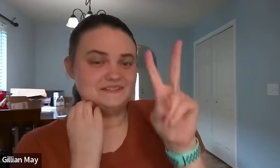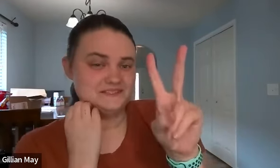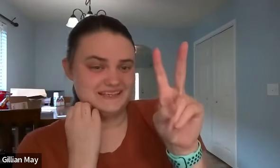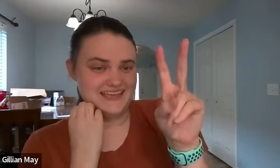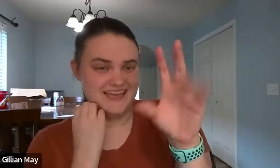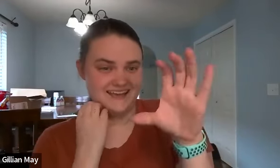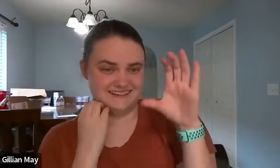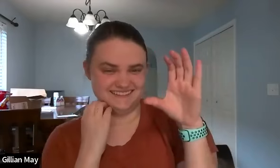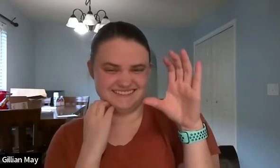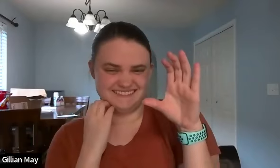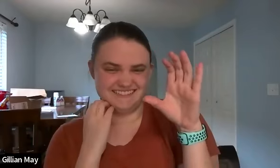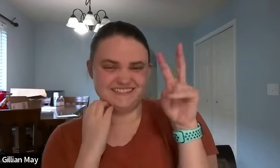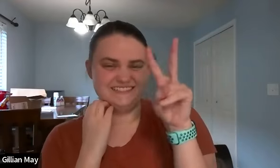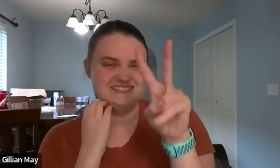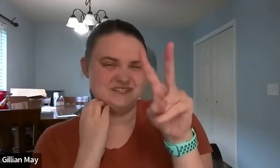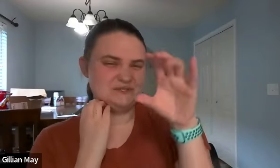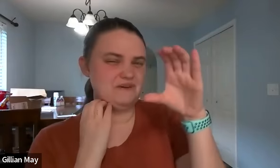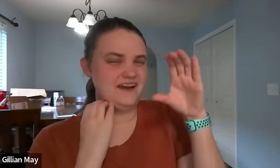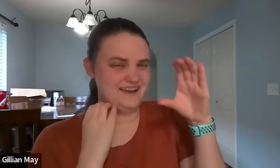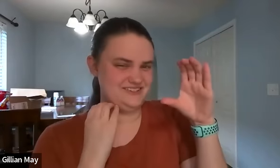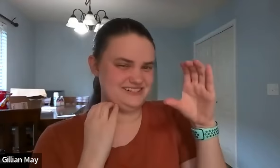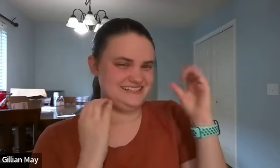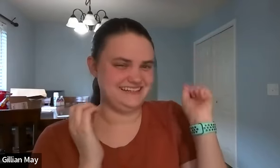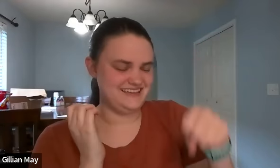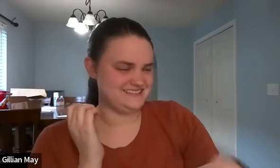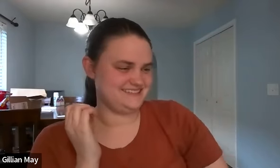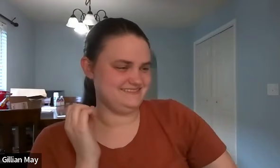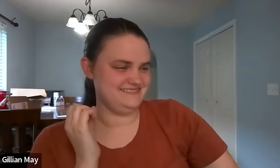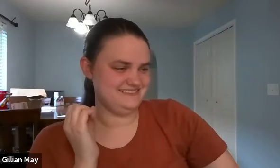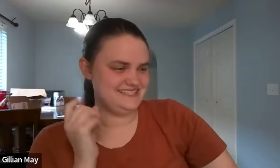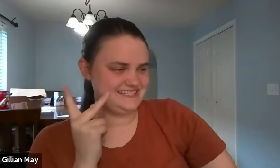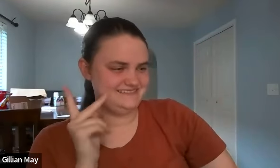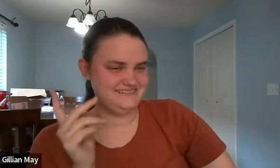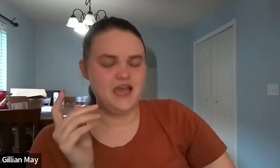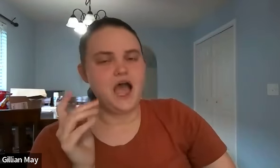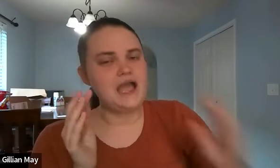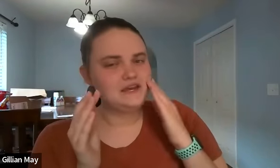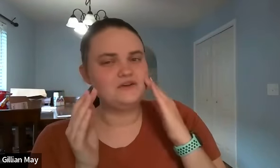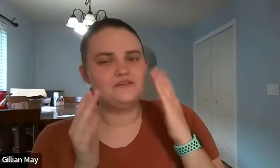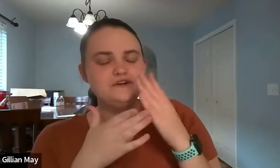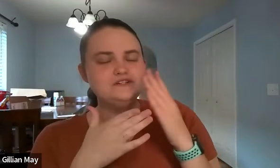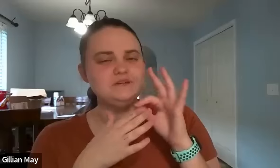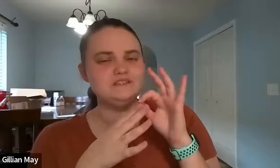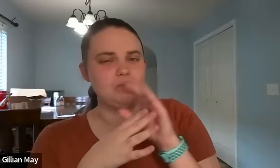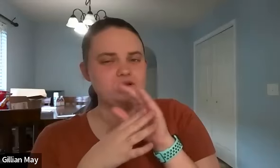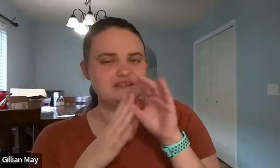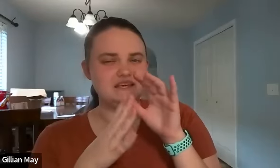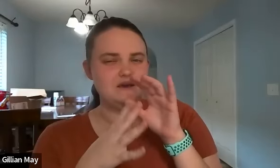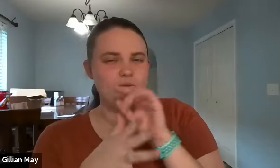So yeah, good. 200. Yes. See, I know the first ones are always like